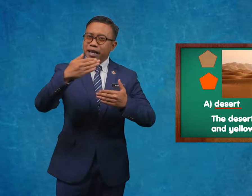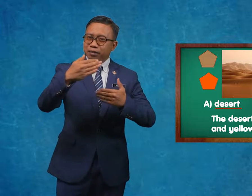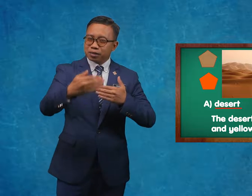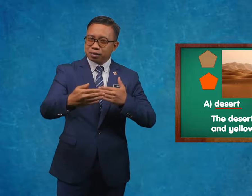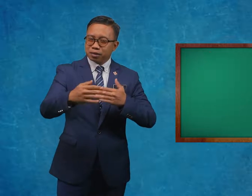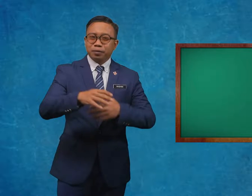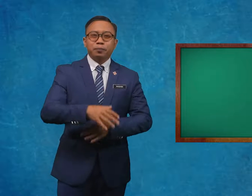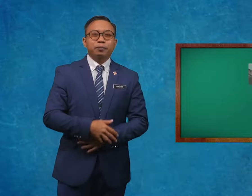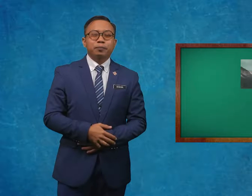Next.